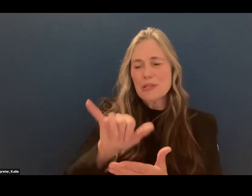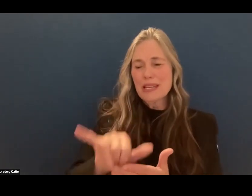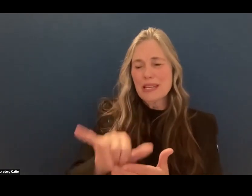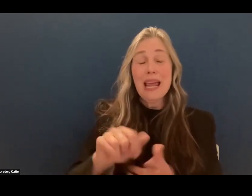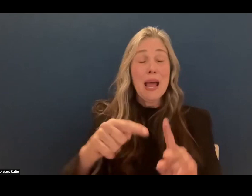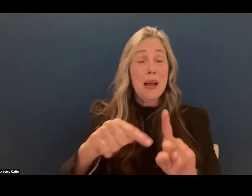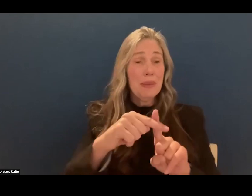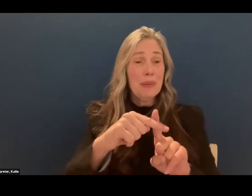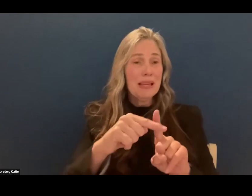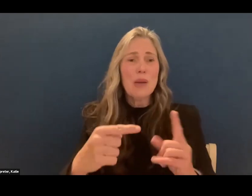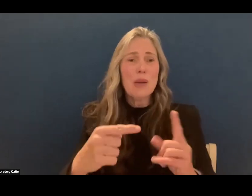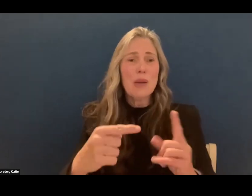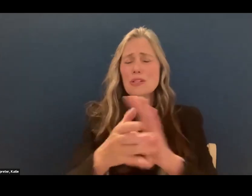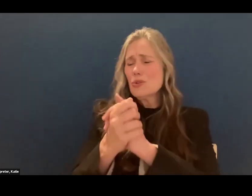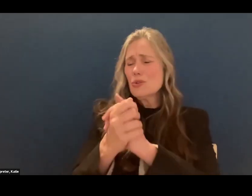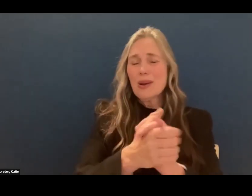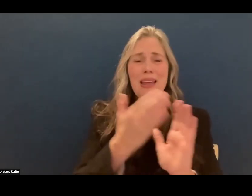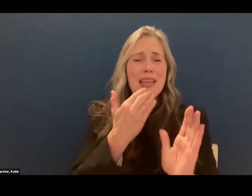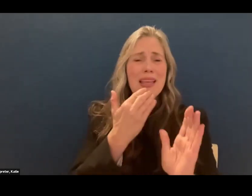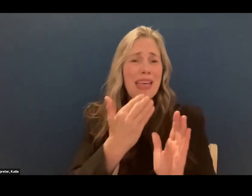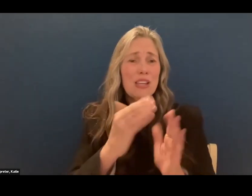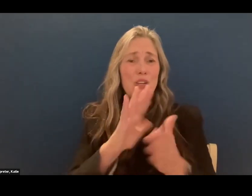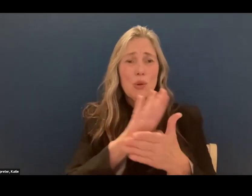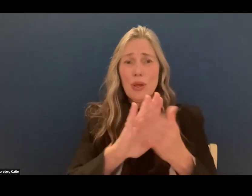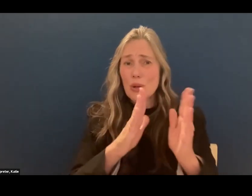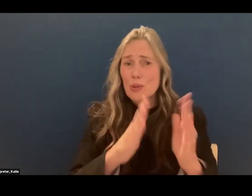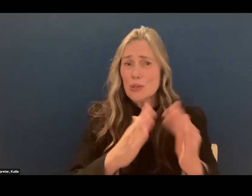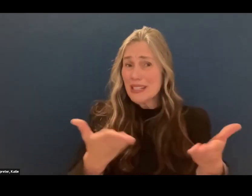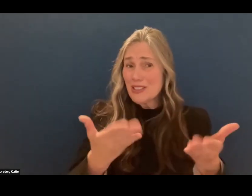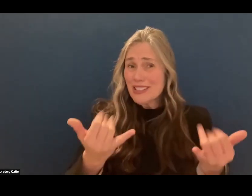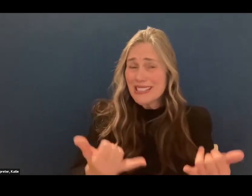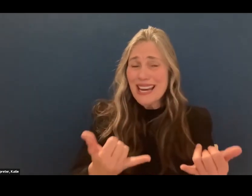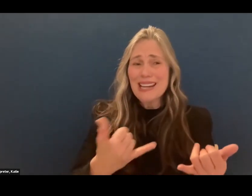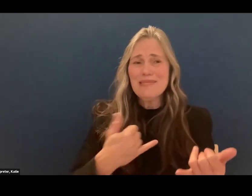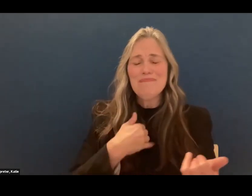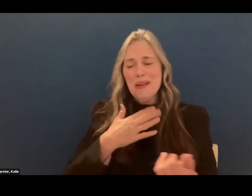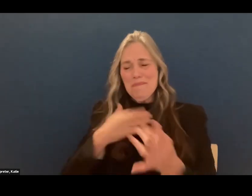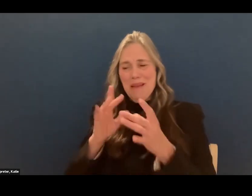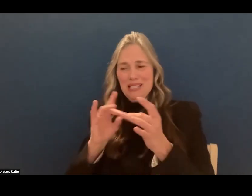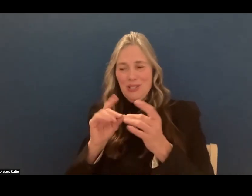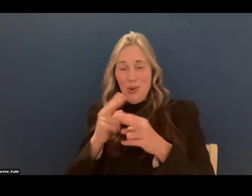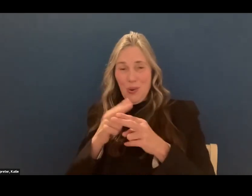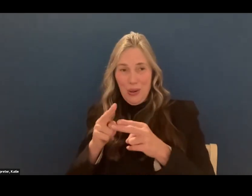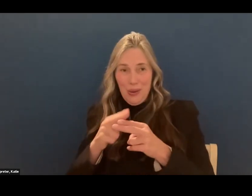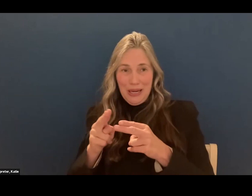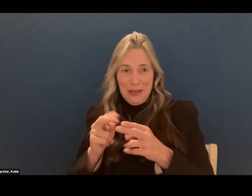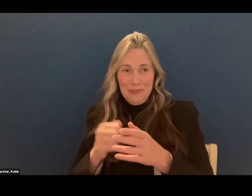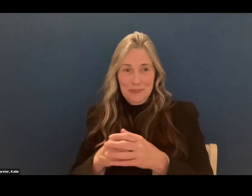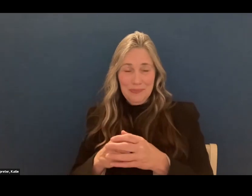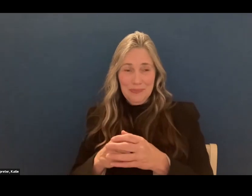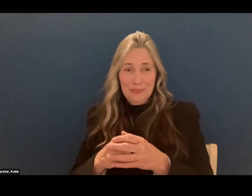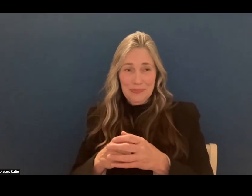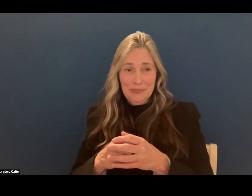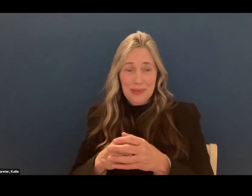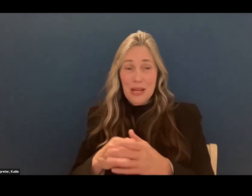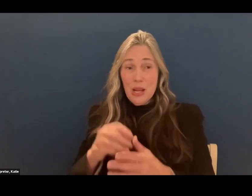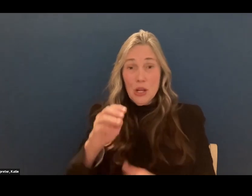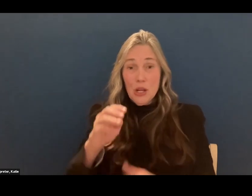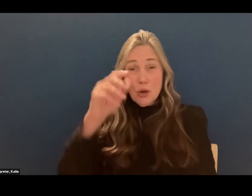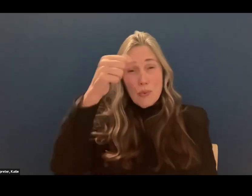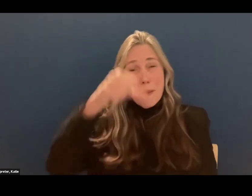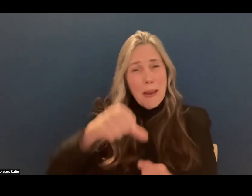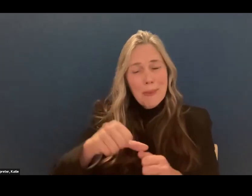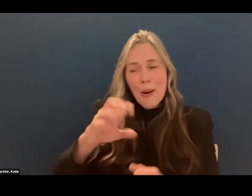thank the custodians who are here today and for the work that they do. Have a real quick story. Many of you may or may not know Miss Shirley Wright, who used to